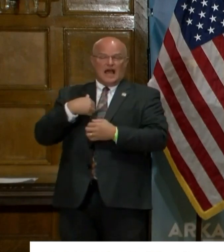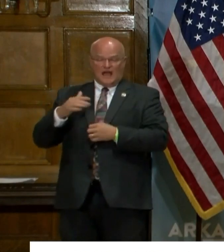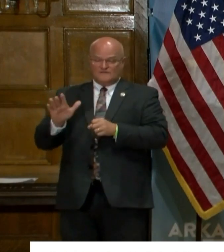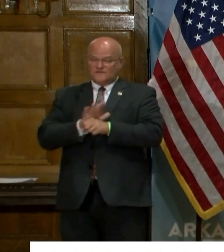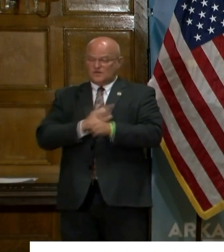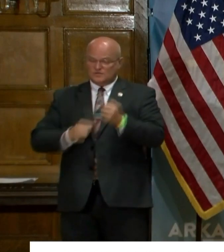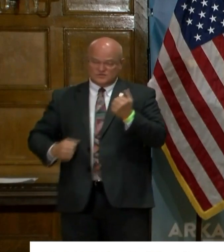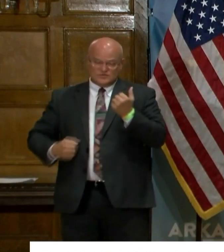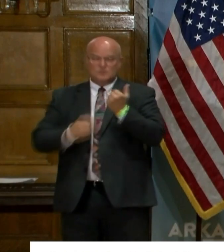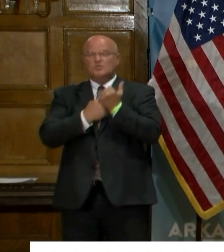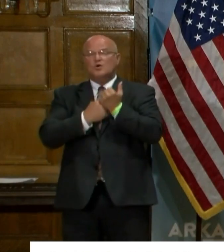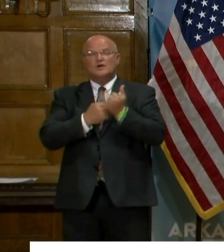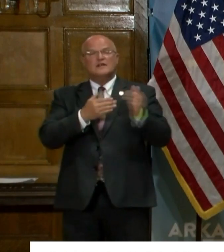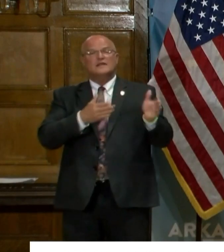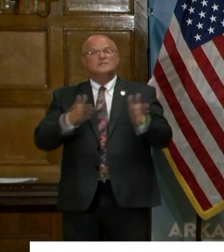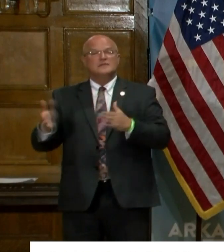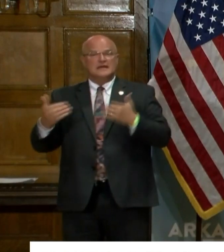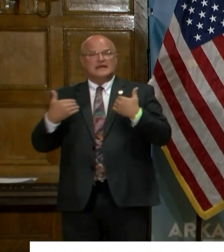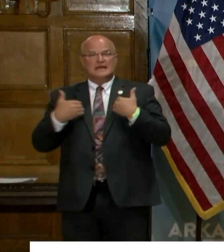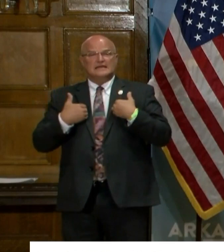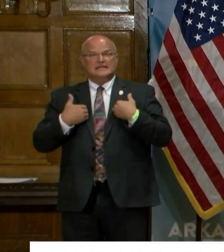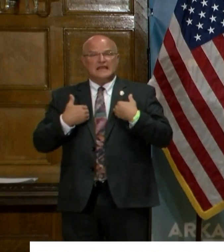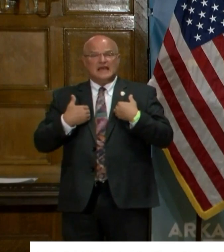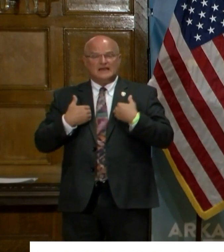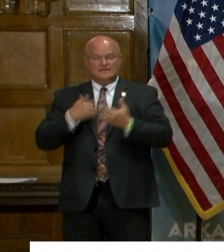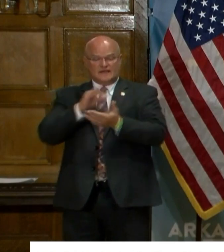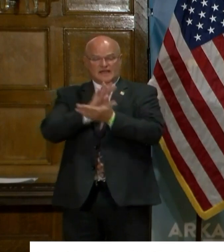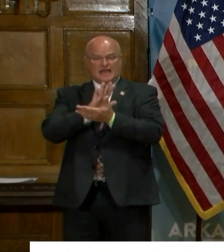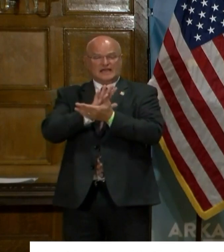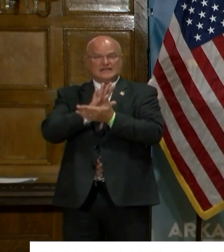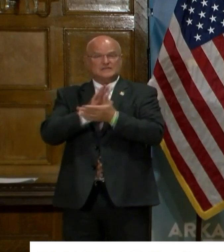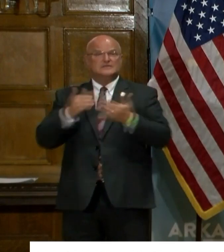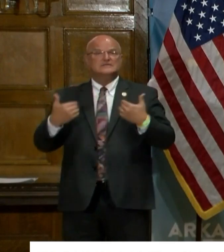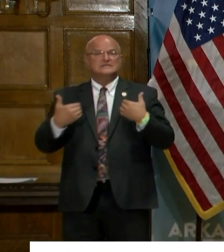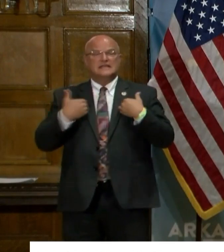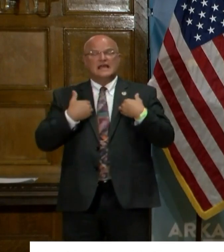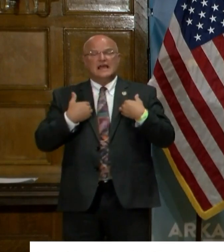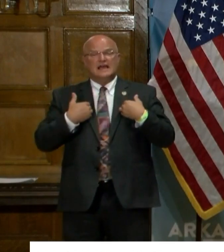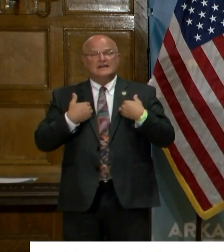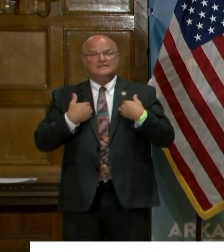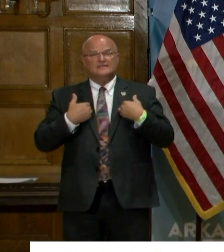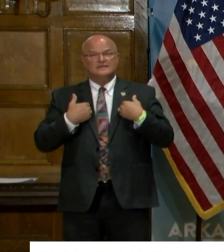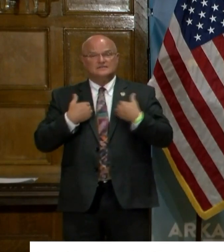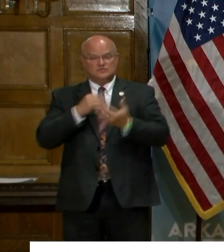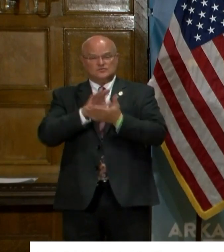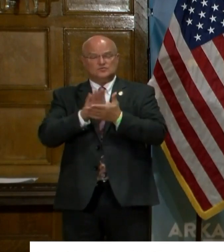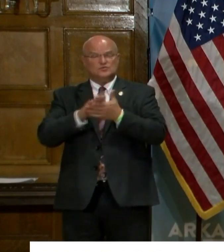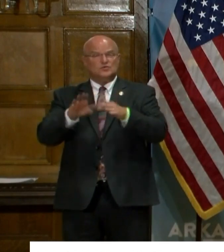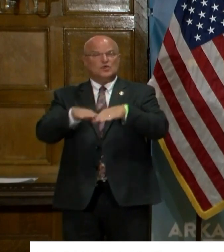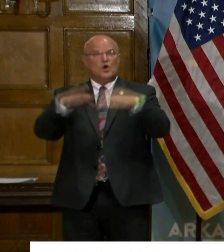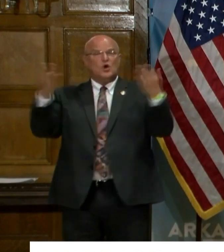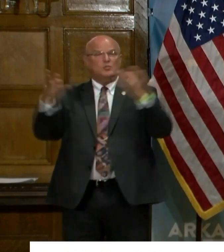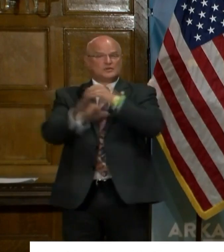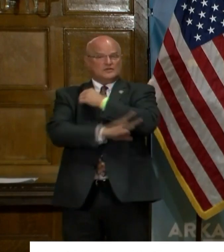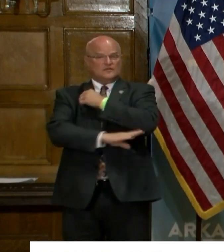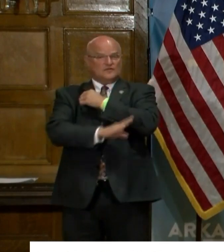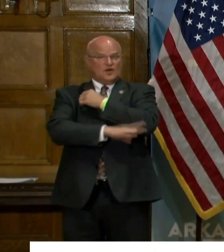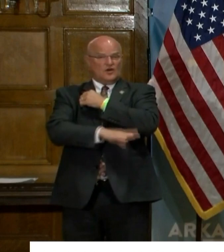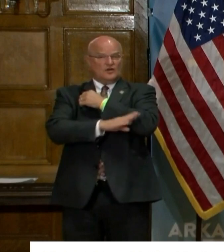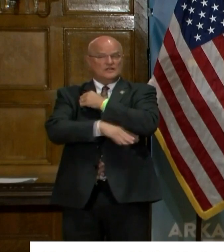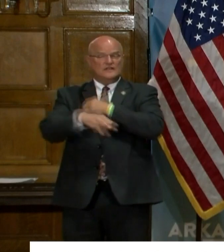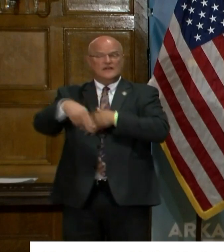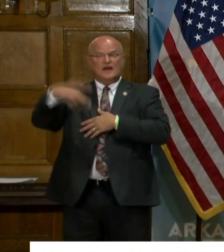fully support the plan to have academics, to have school open next year at the